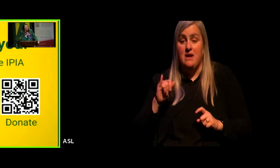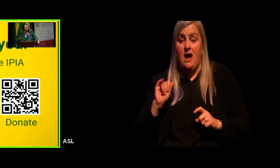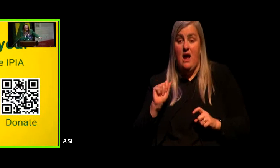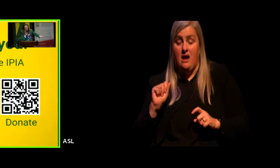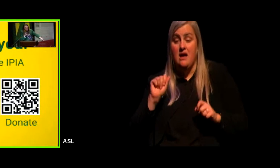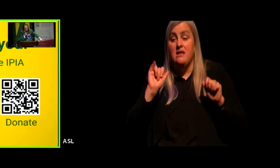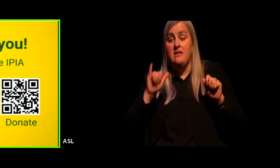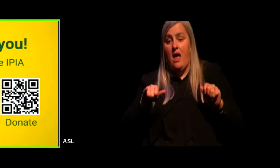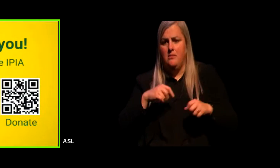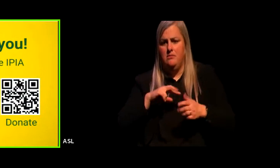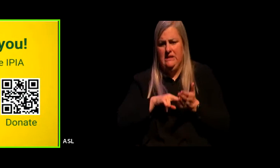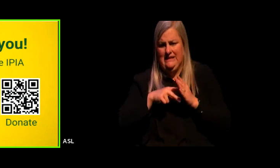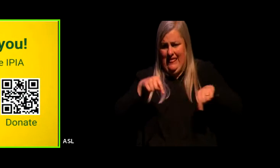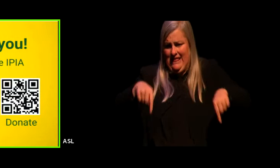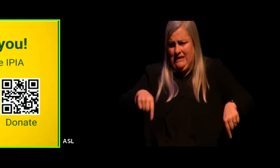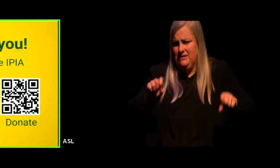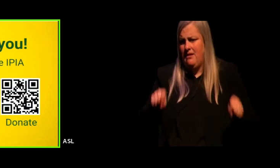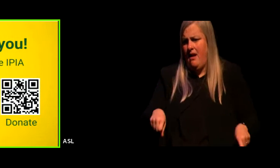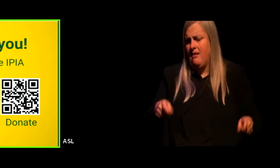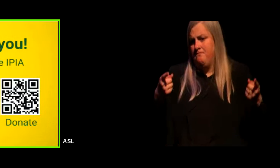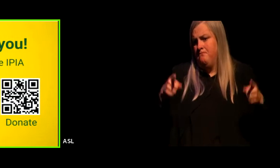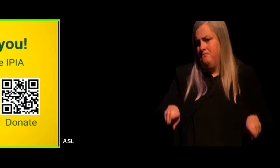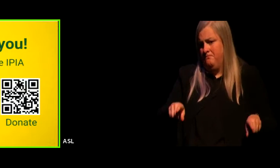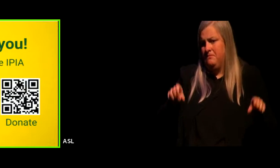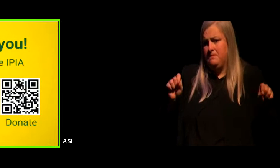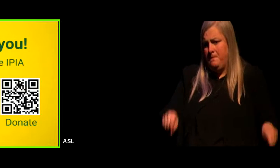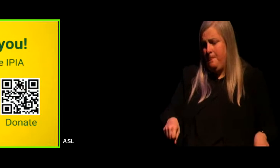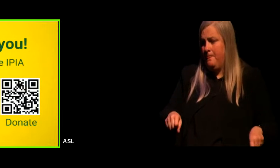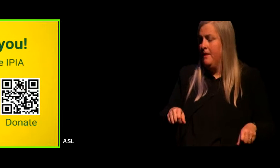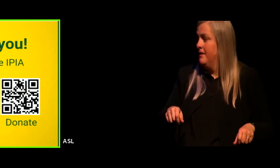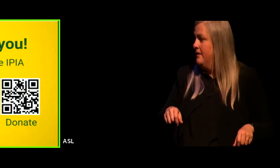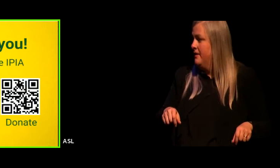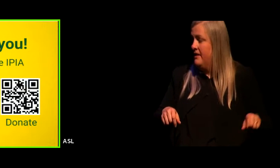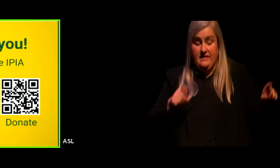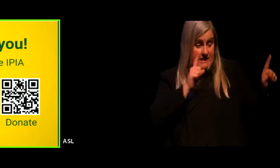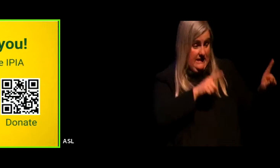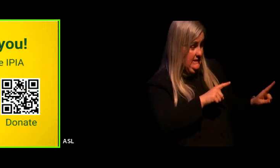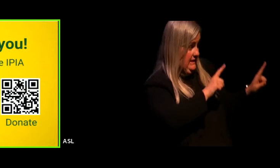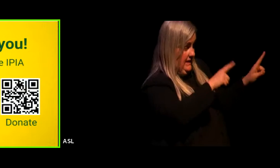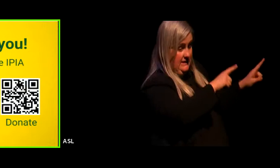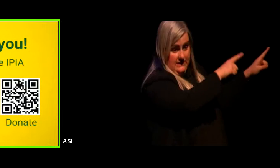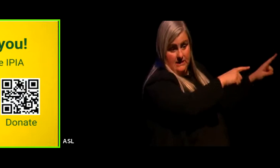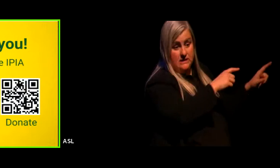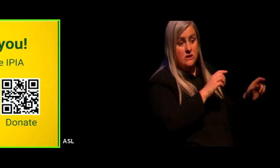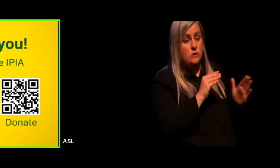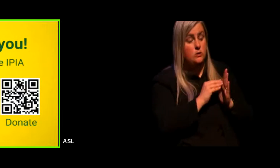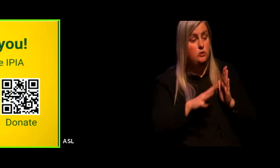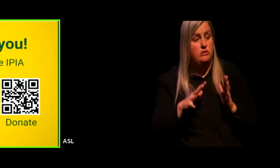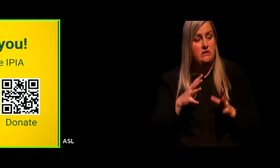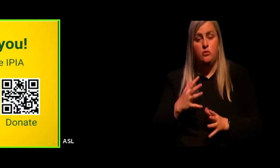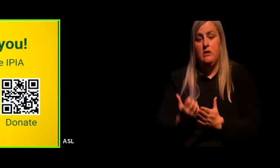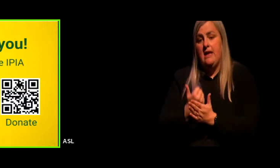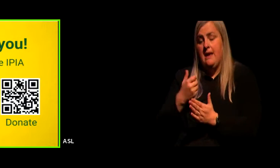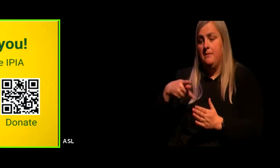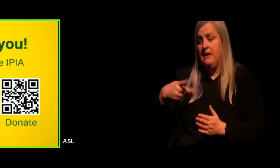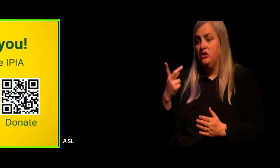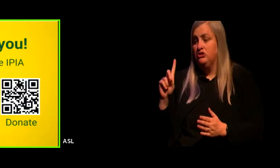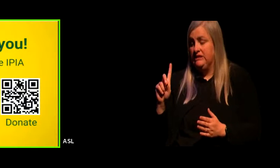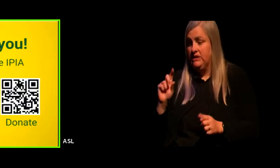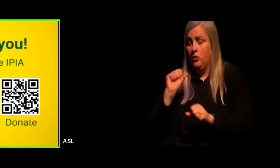makes this happen. It's what makes this happen. It's what makes that happen. our students getting PhDs, working